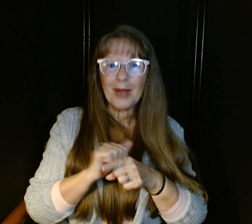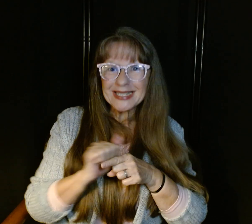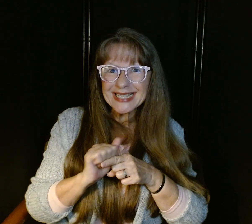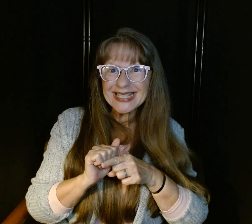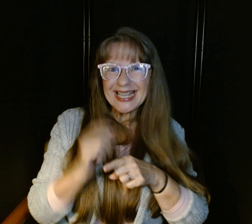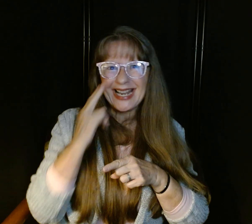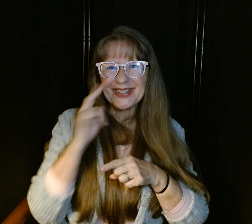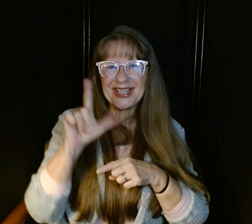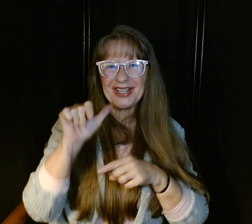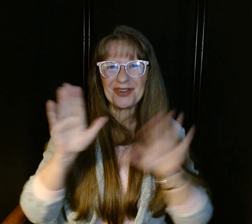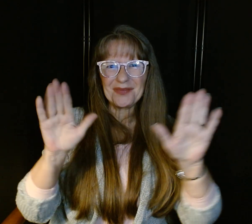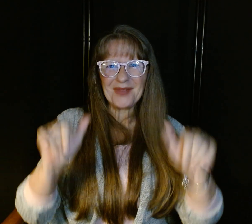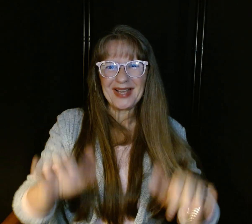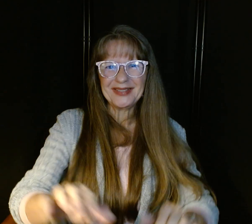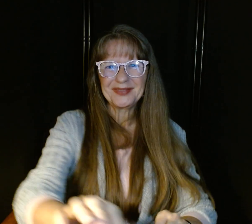practice, and I'll see you later. Bye.